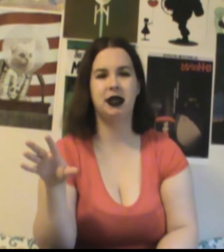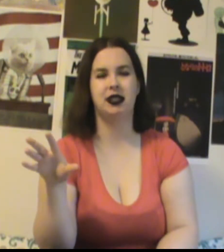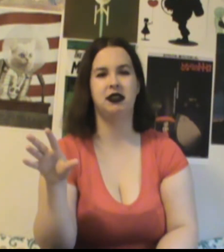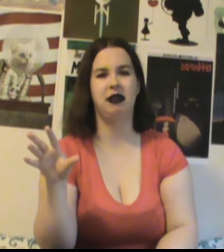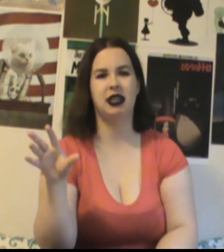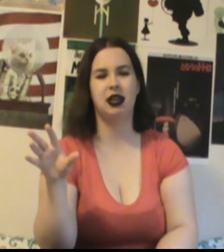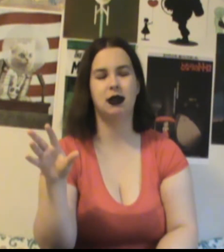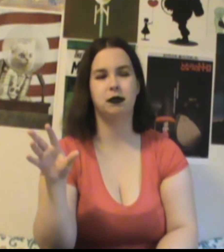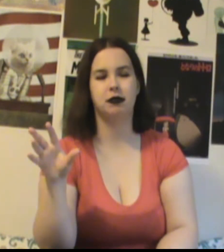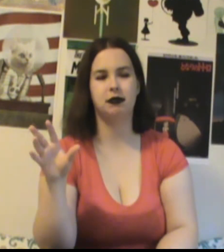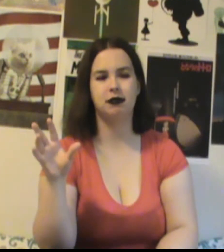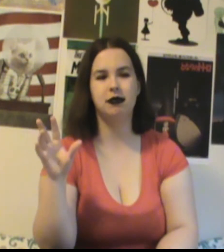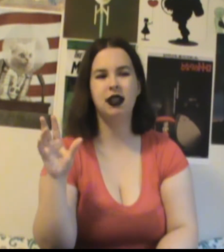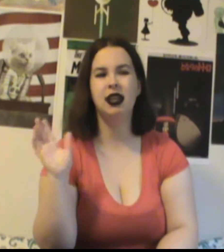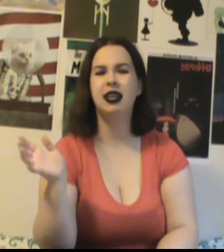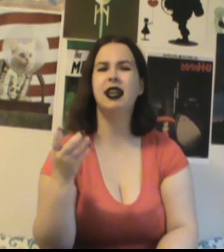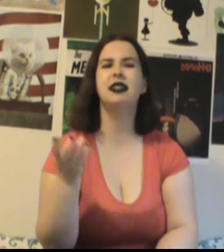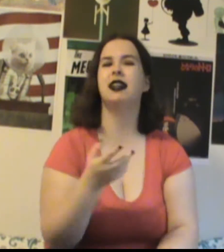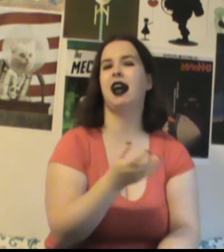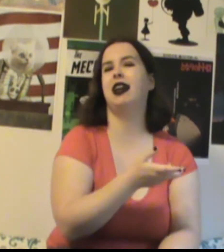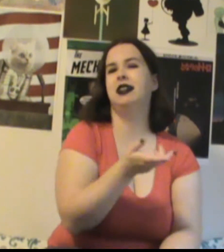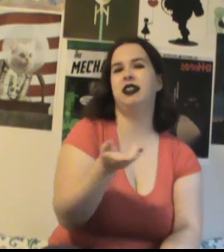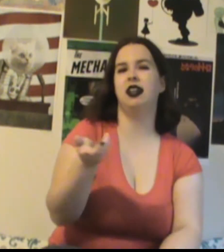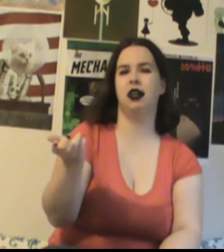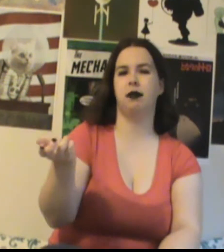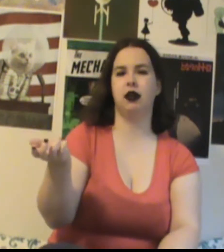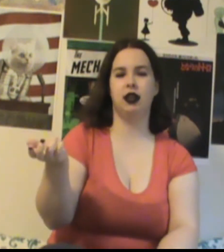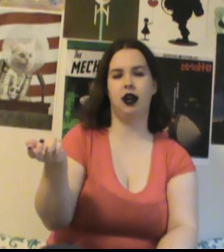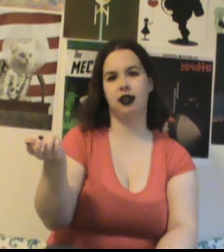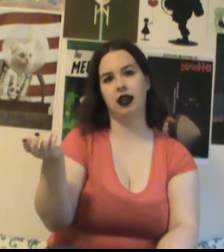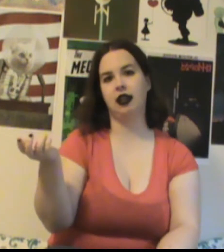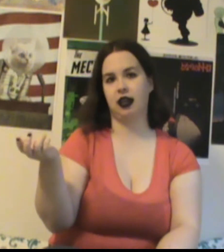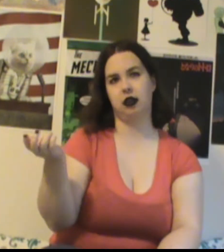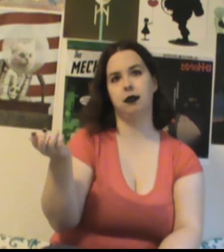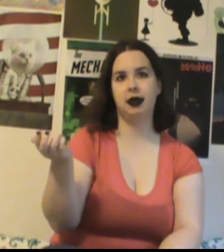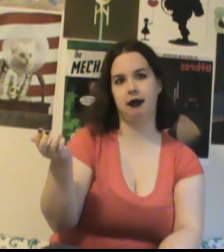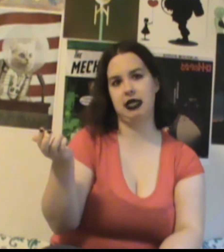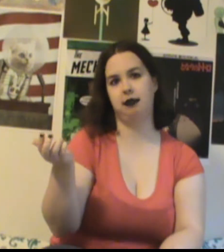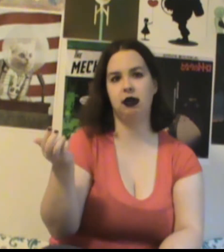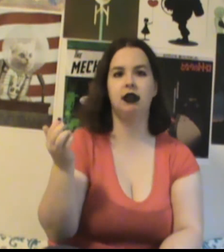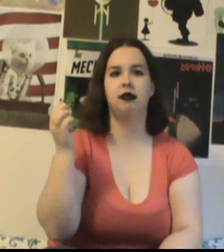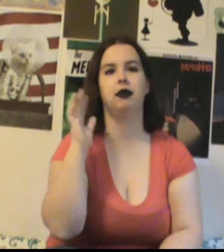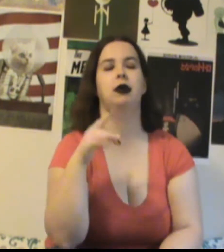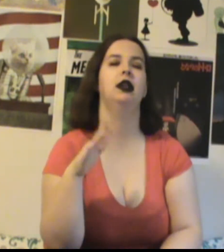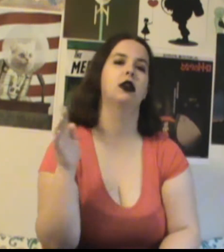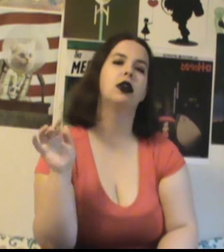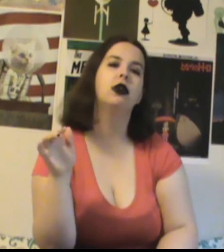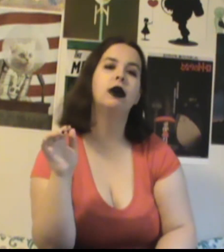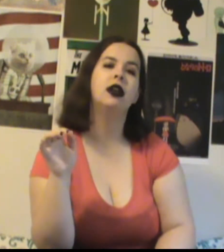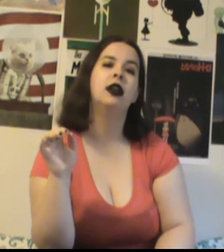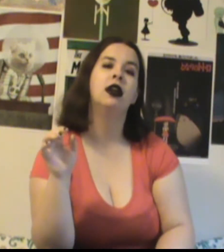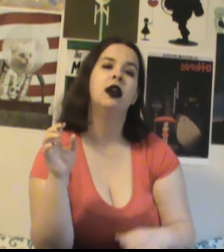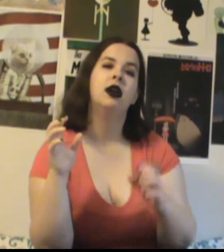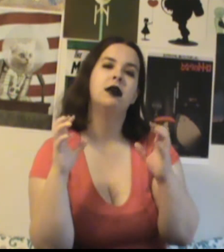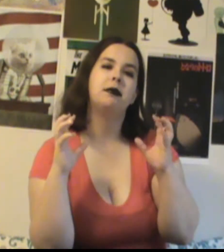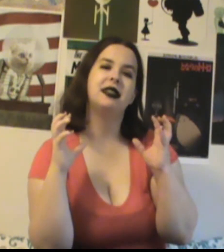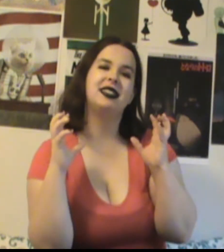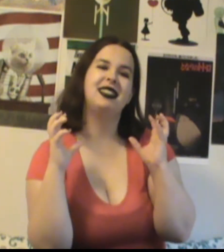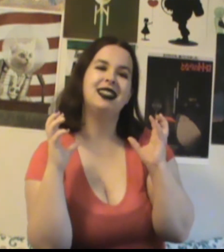because of the fact that, yes, they kind of set it up early on that that could be a possibility if you really look into it, but still,